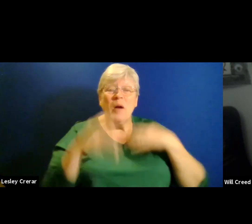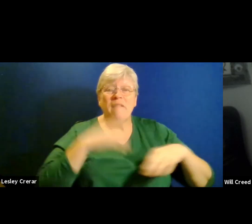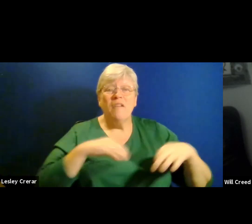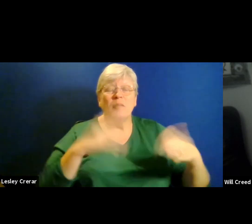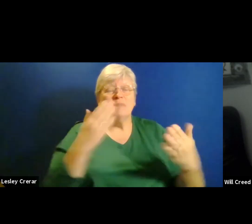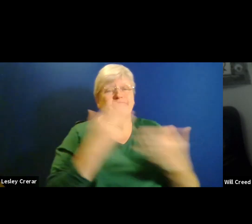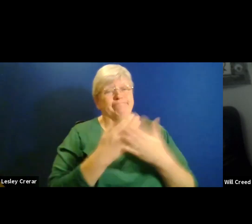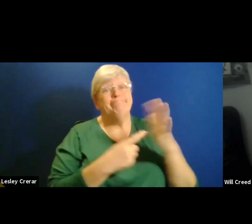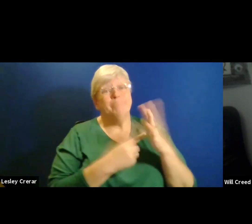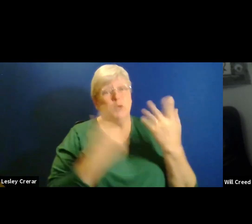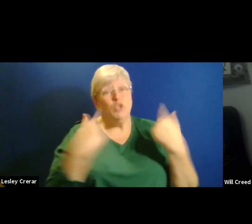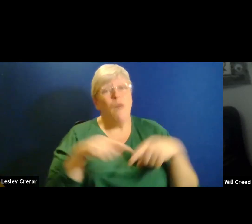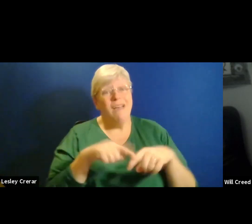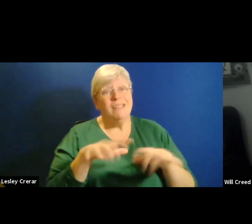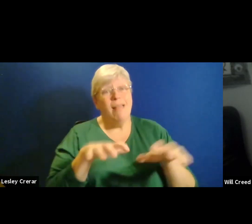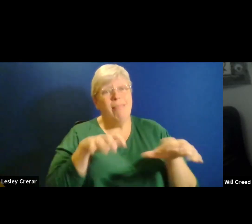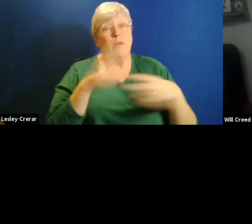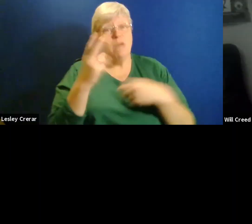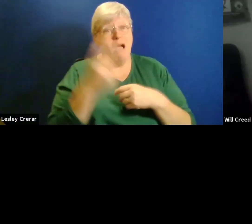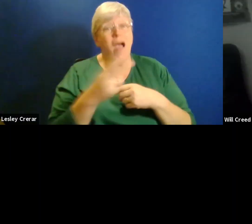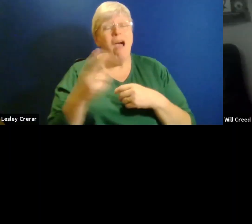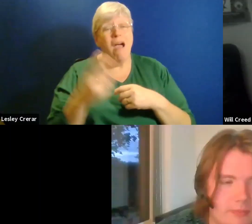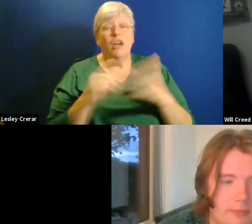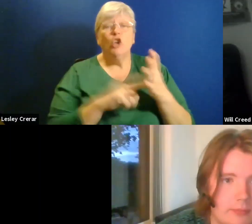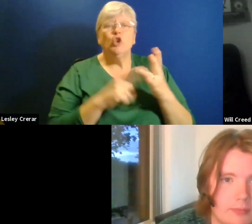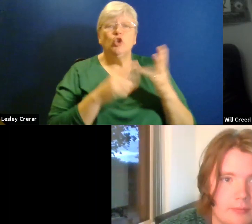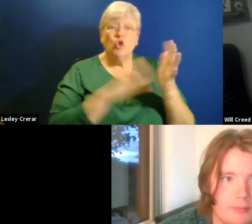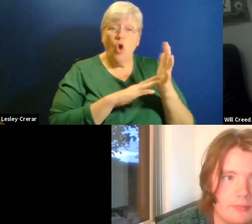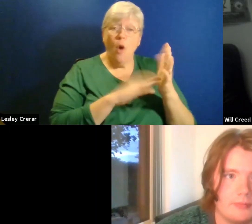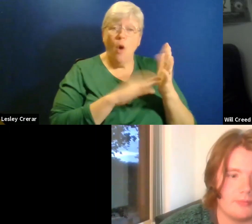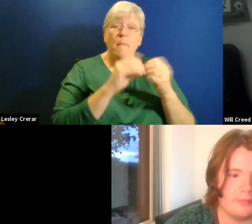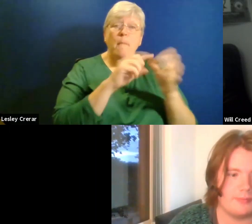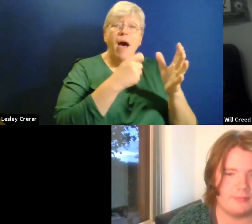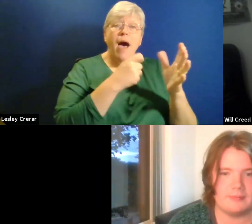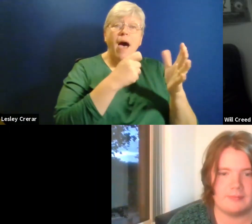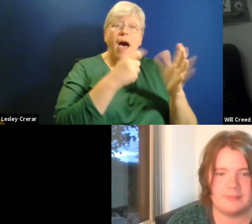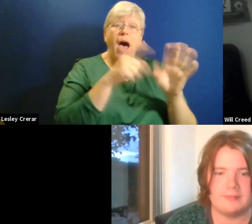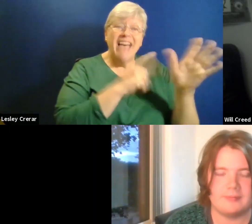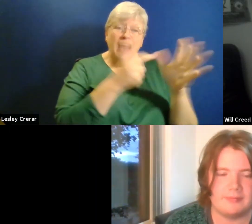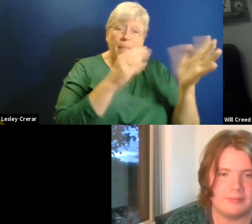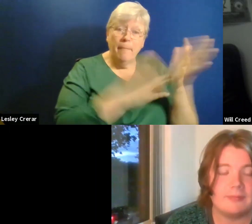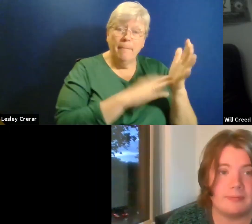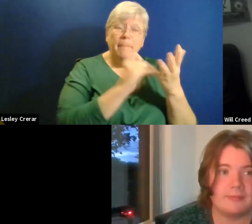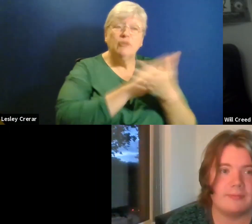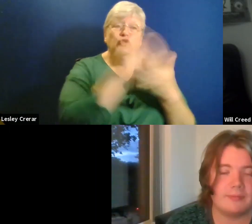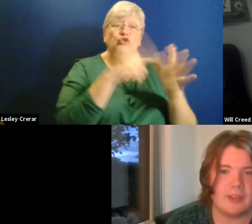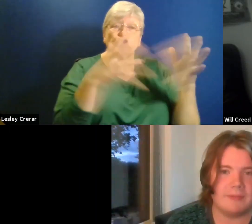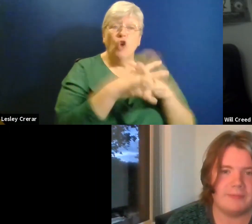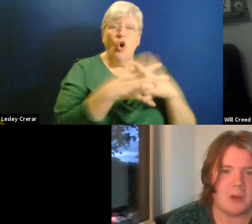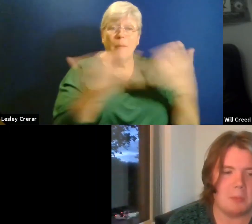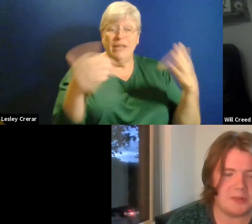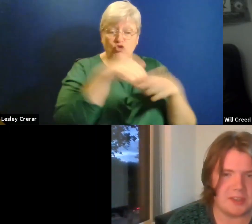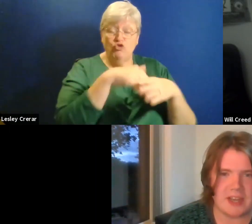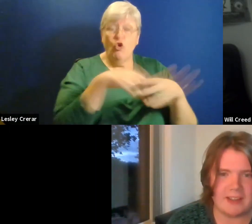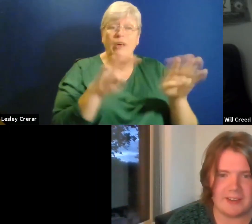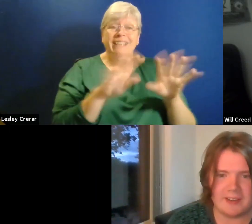us here at Leopard Arts. Tom Byam-Shaw joined our editorial team about a year ago now. And has been